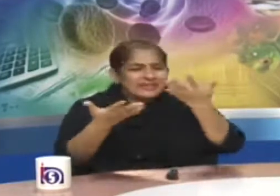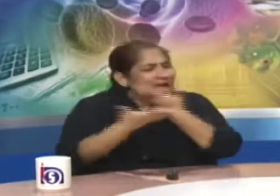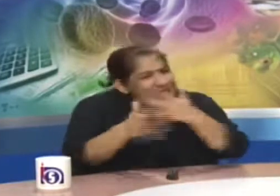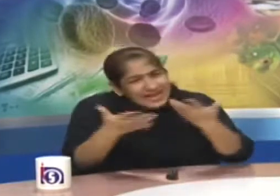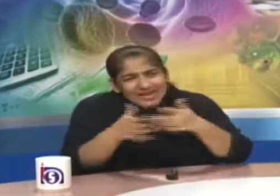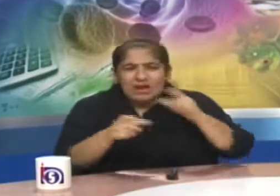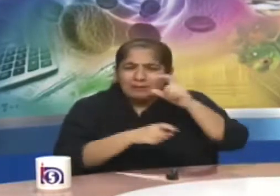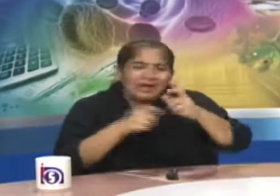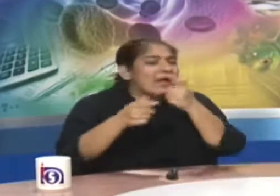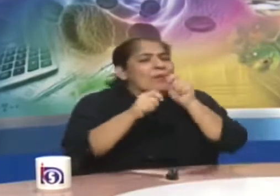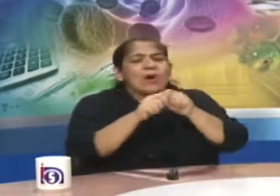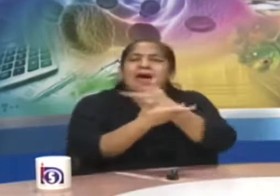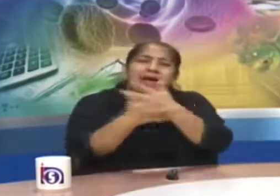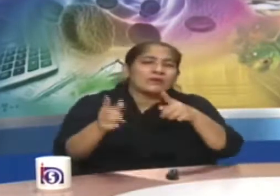approved securities.